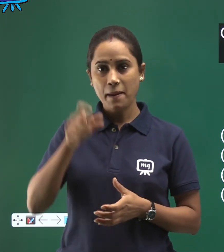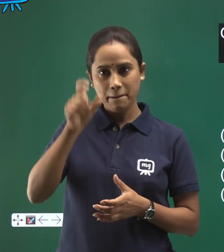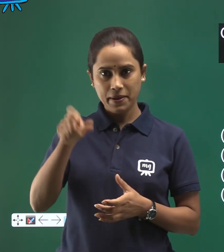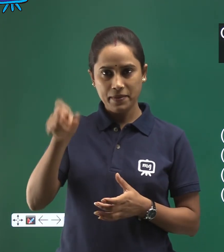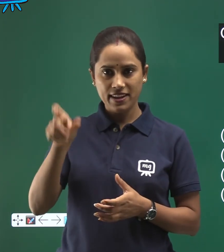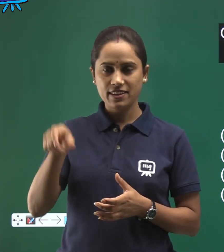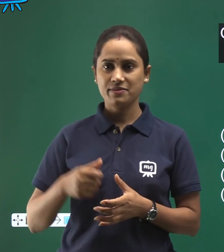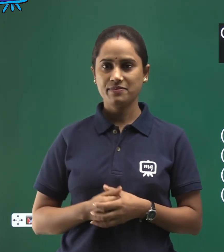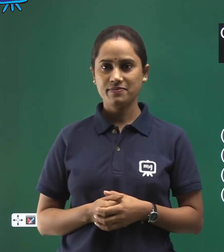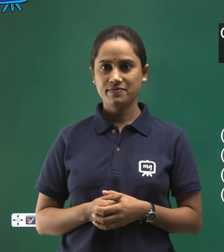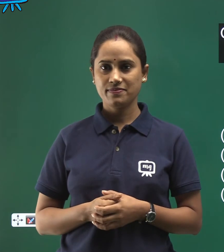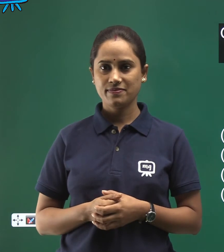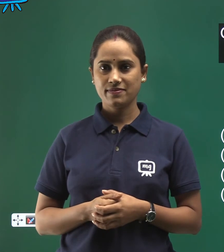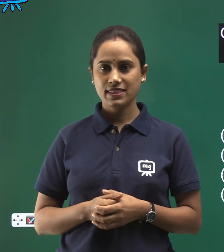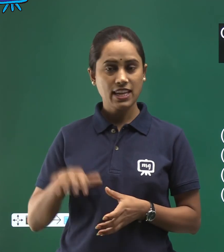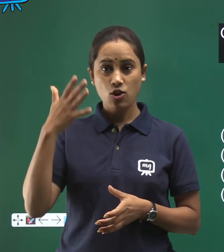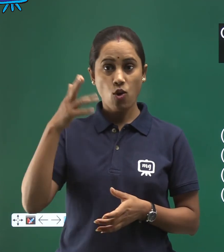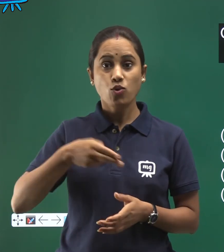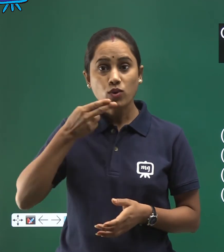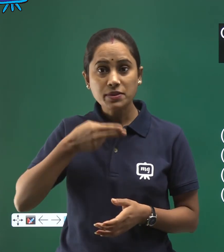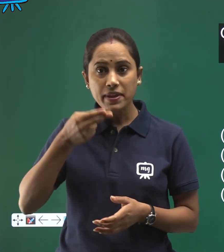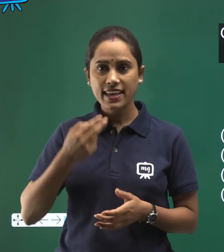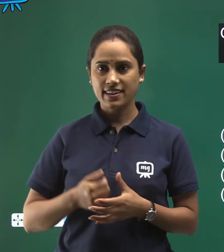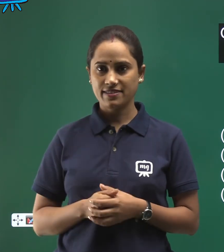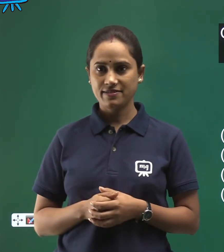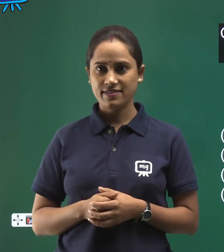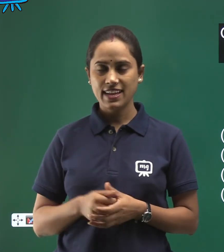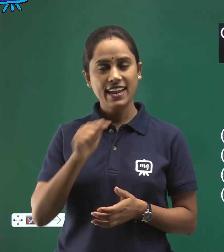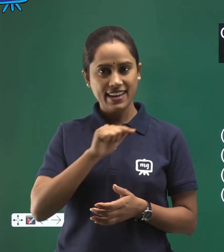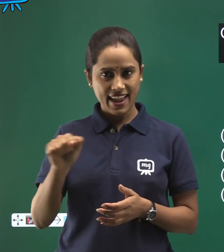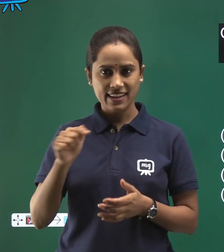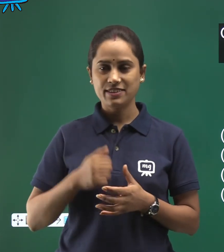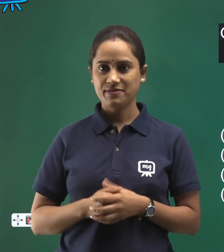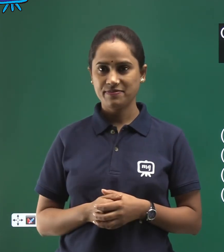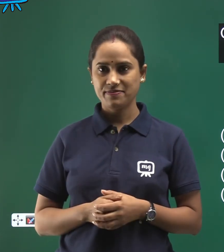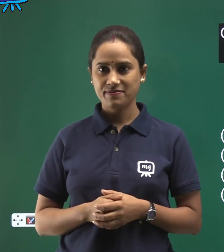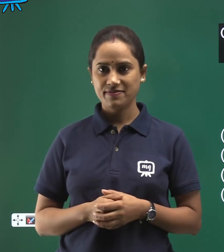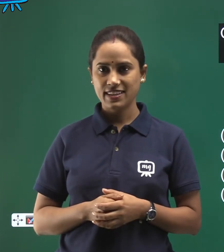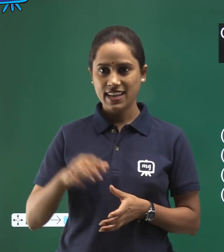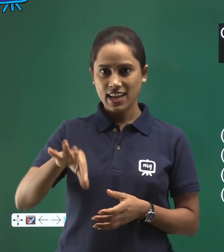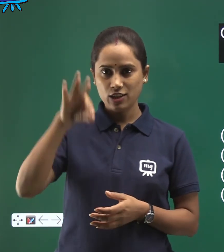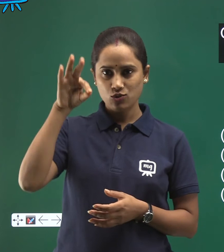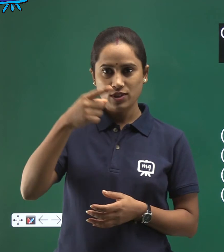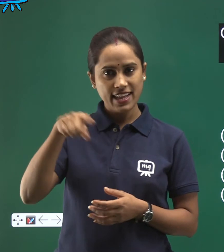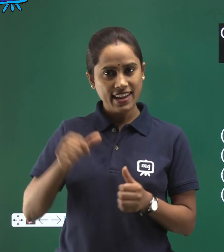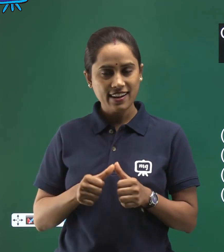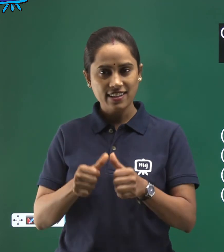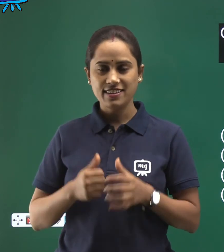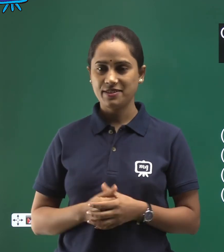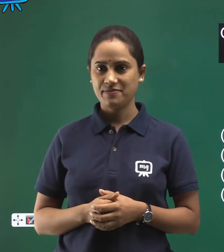people not to speak dash. Choose the correct